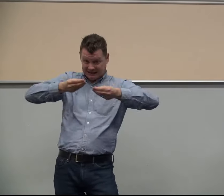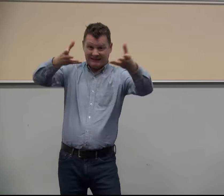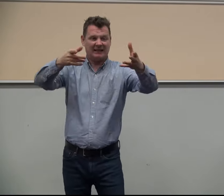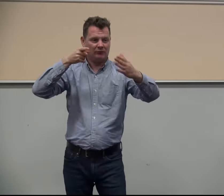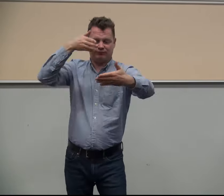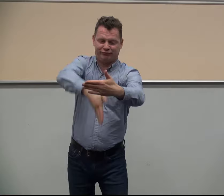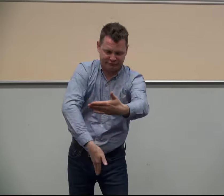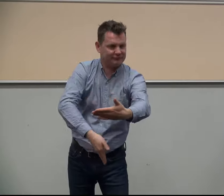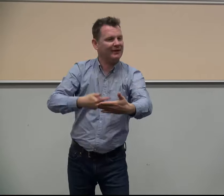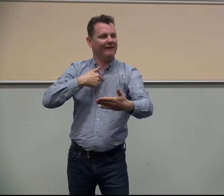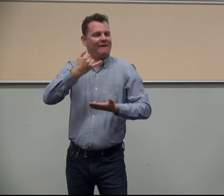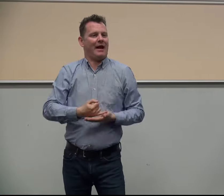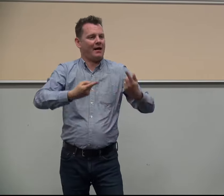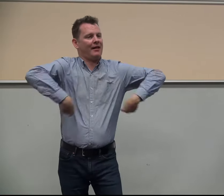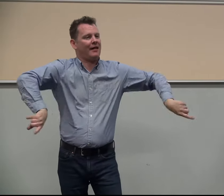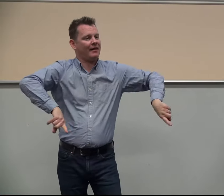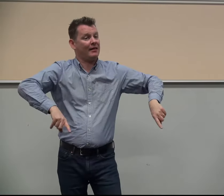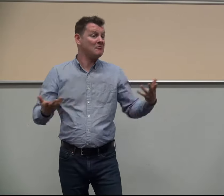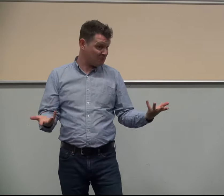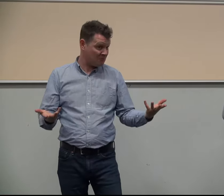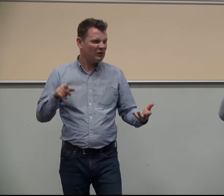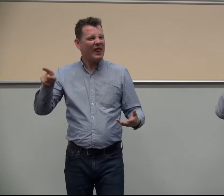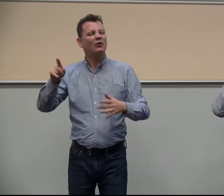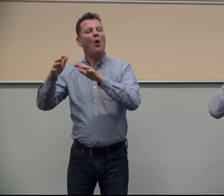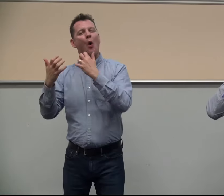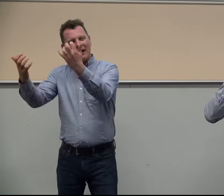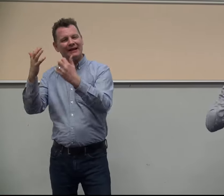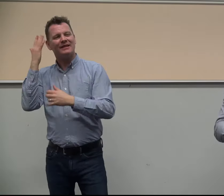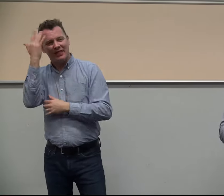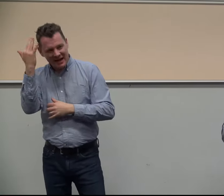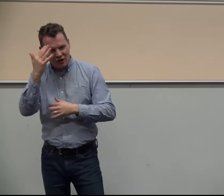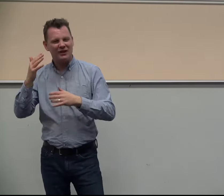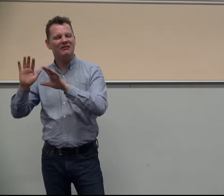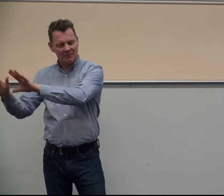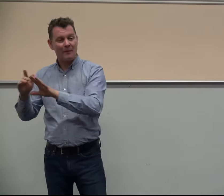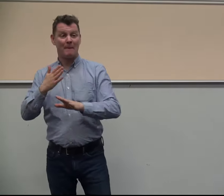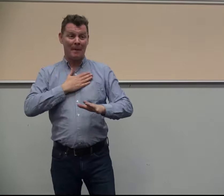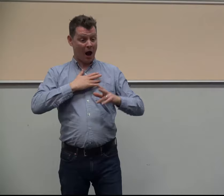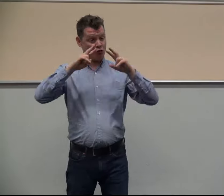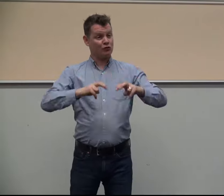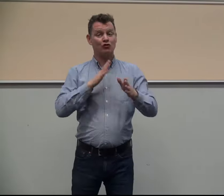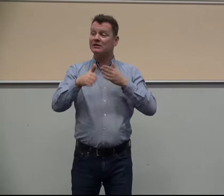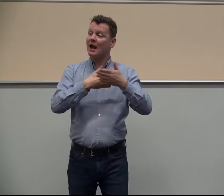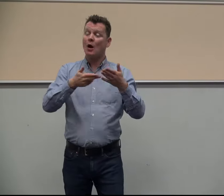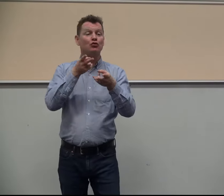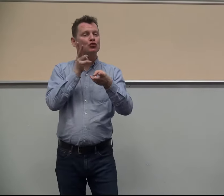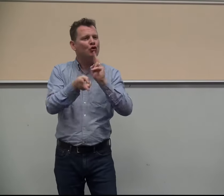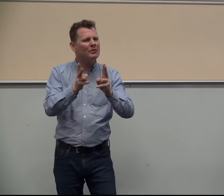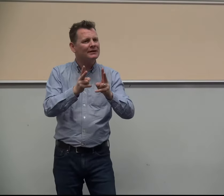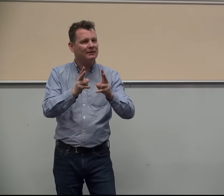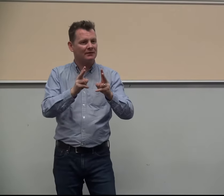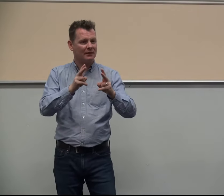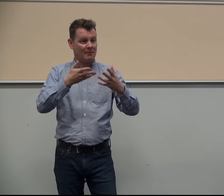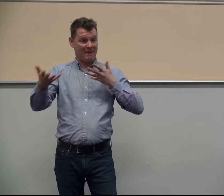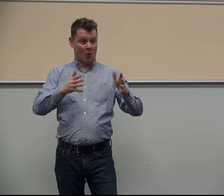that's performance theory and a bit of audience theory. My research has been into sign language interpreted performances. I want to know what they are, and I want to know